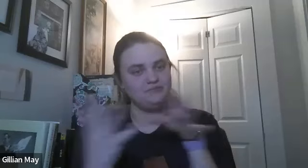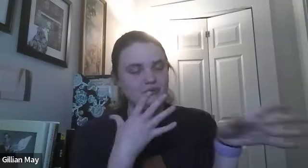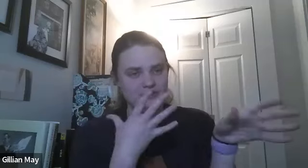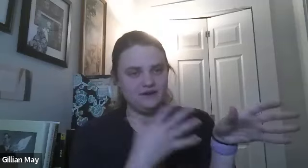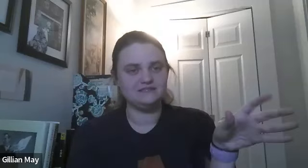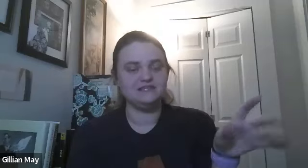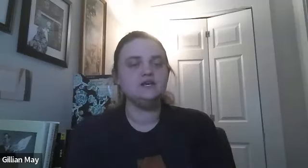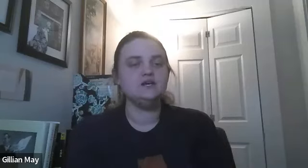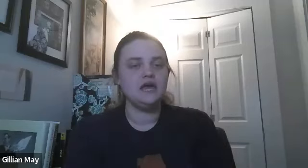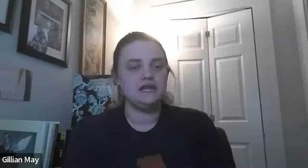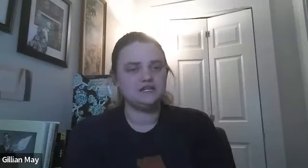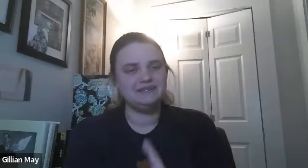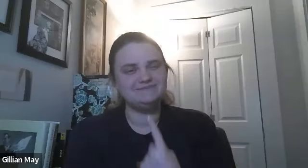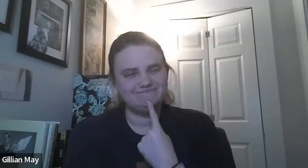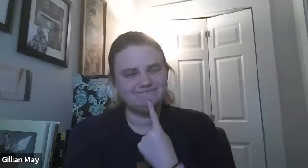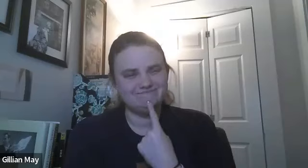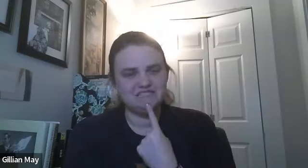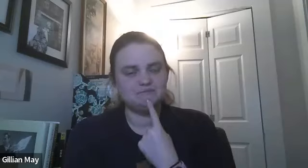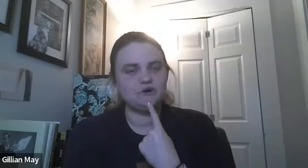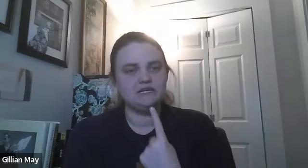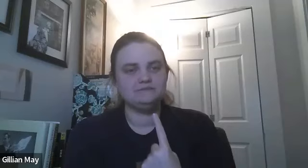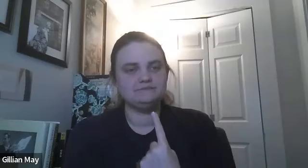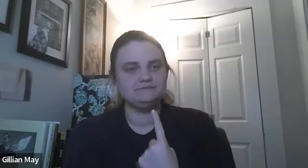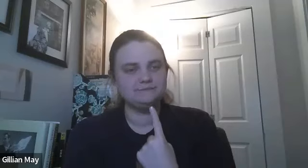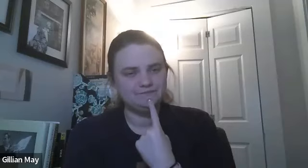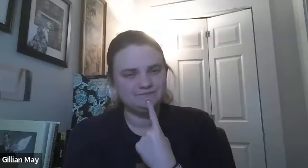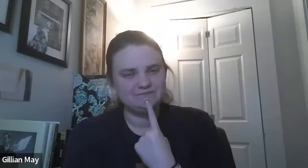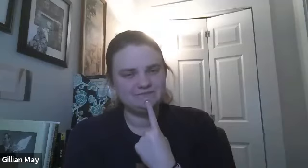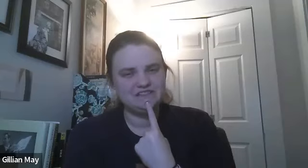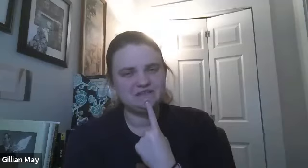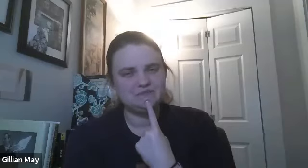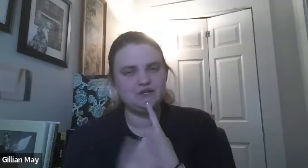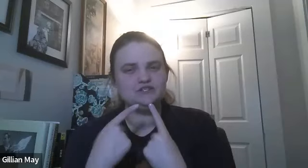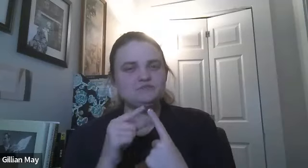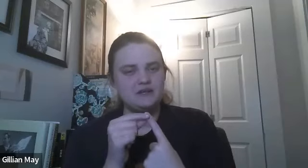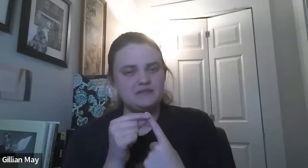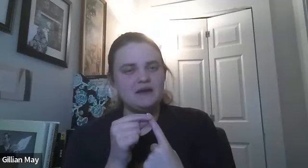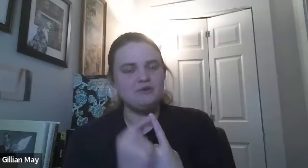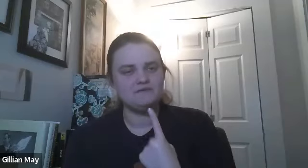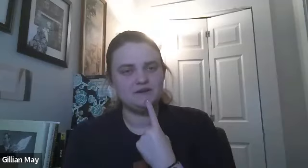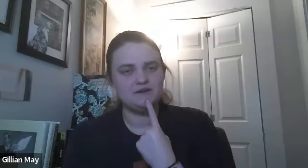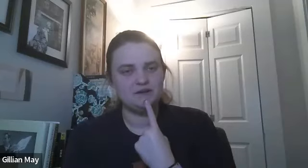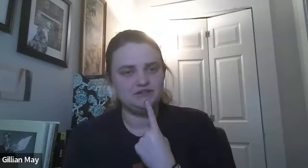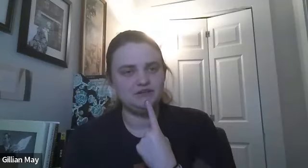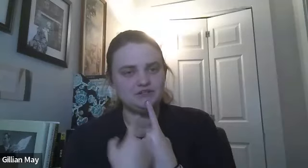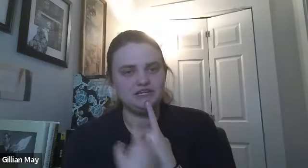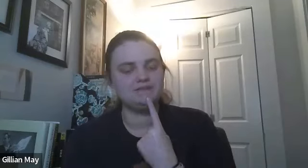point across. And it's going to be disappointed. Disappointed. You just bring that pointer finger to your chin.